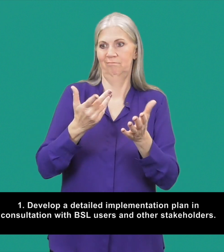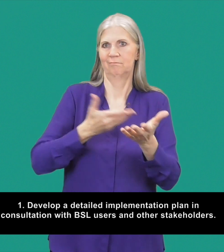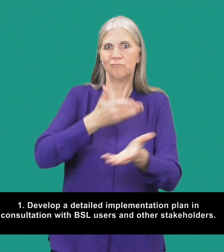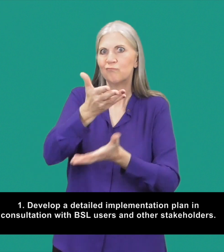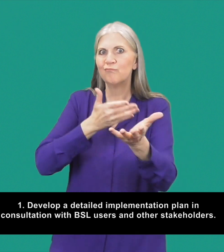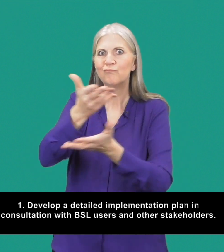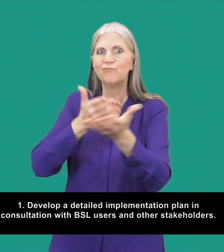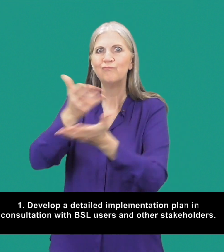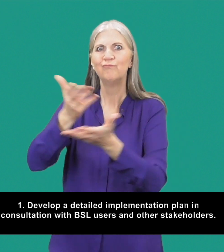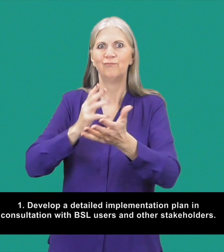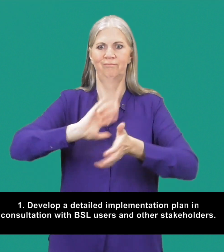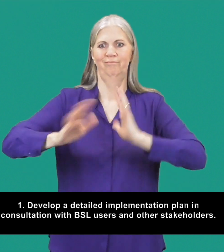stakeholders.